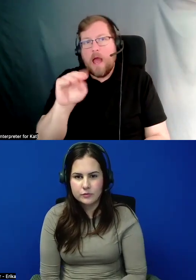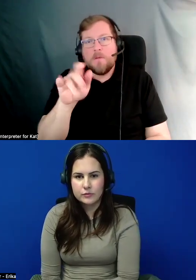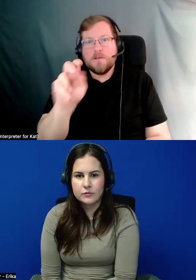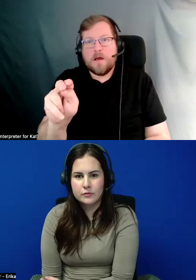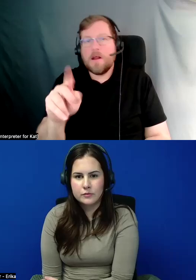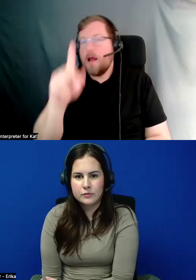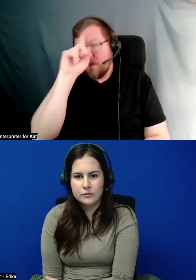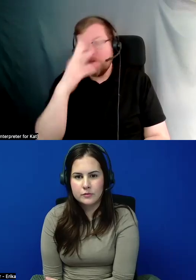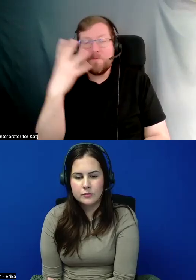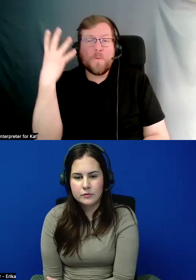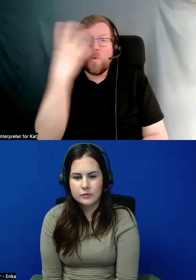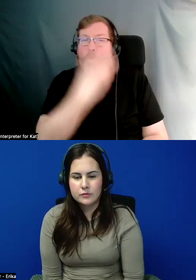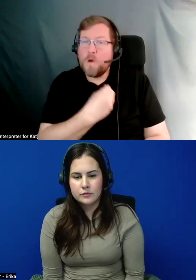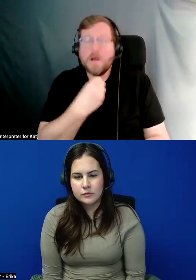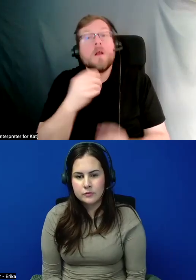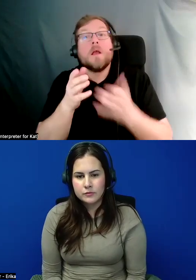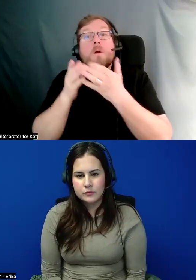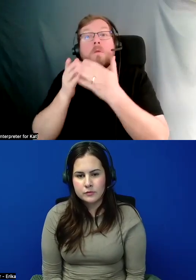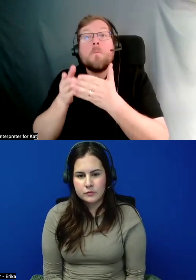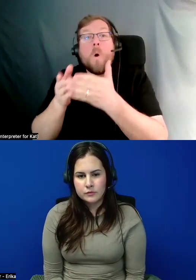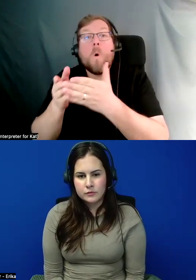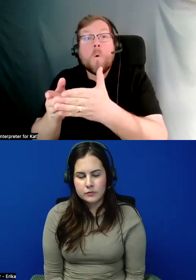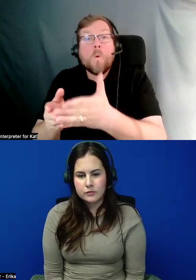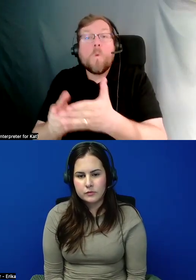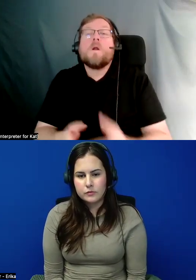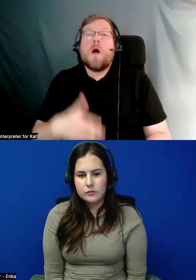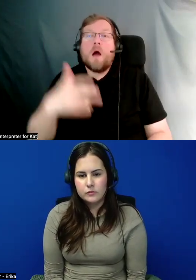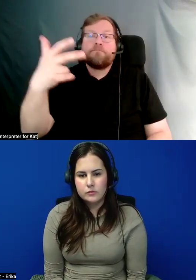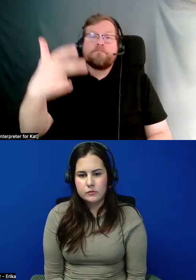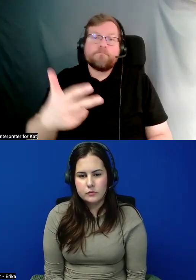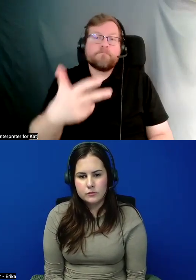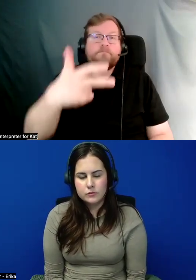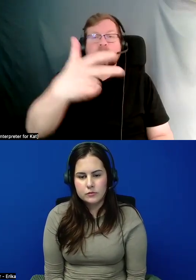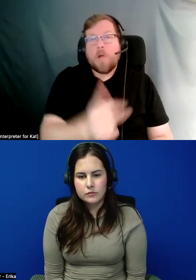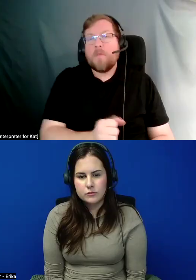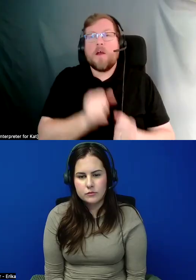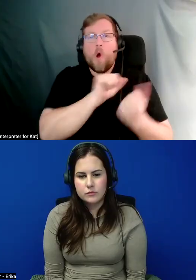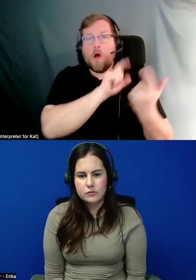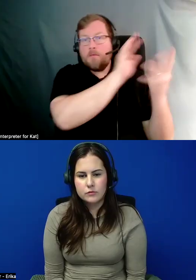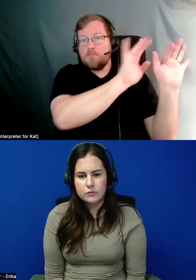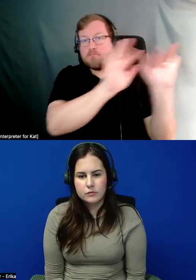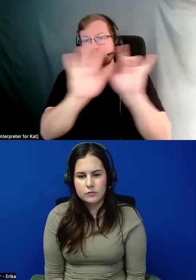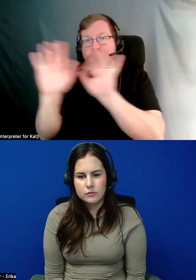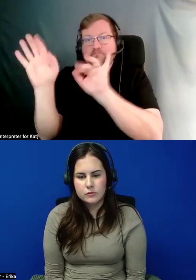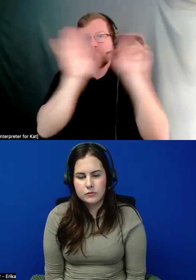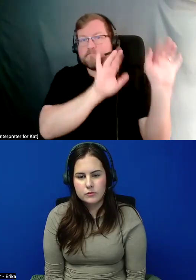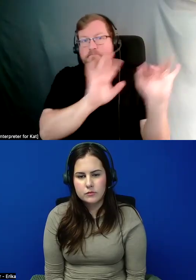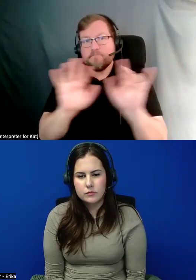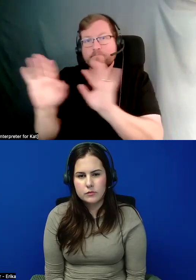really pretty. With the boat and on the river, the scenery. I should have to talk about the